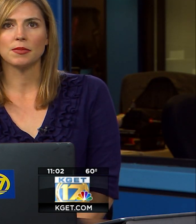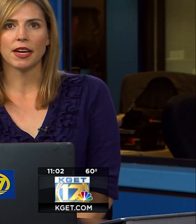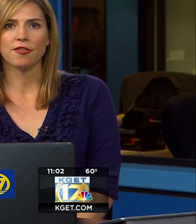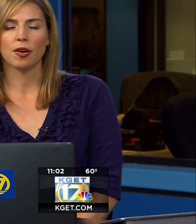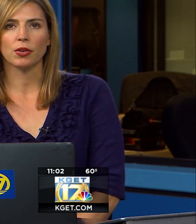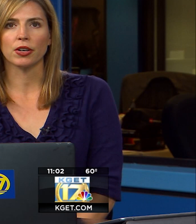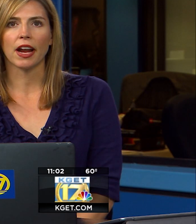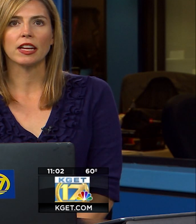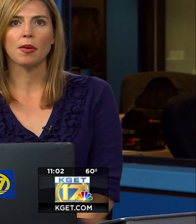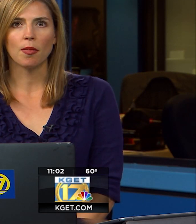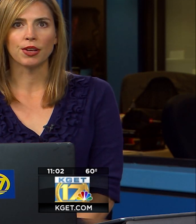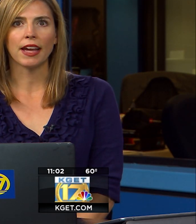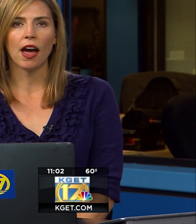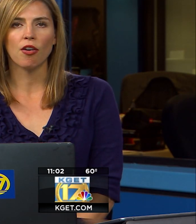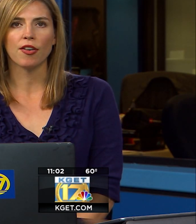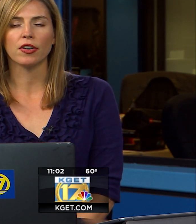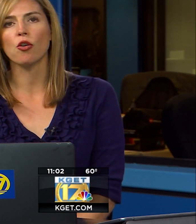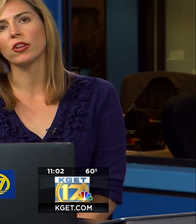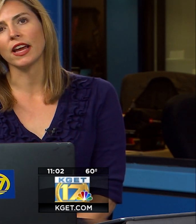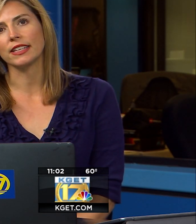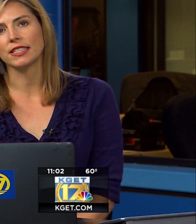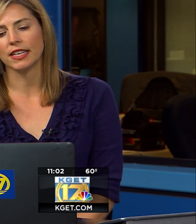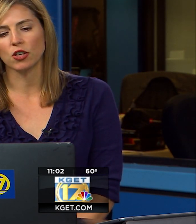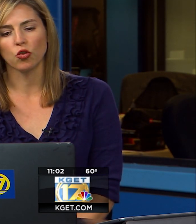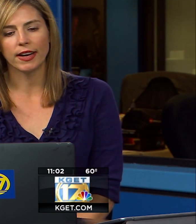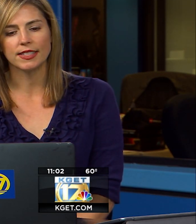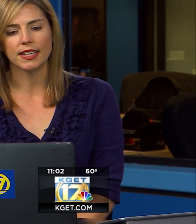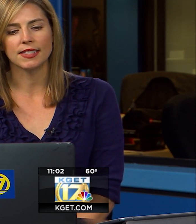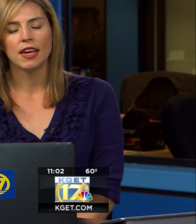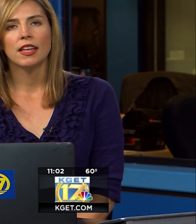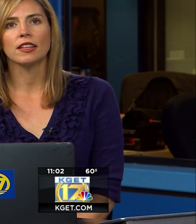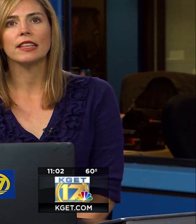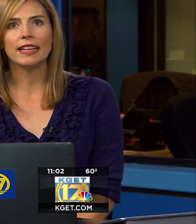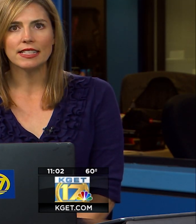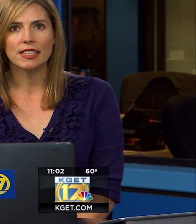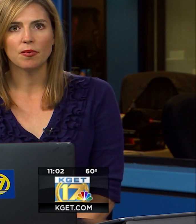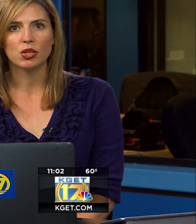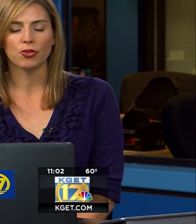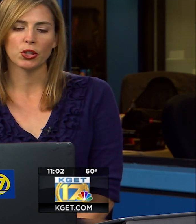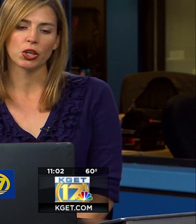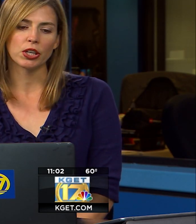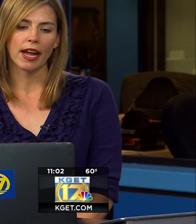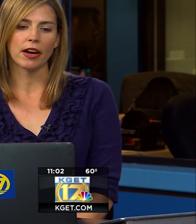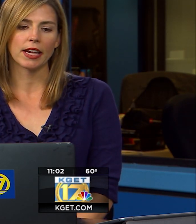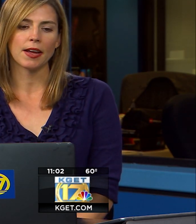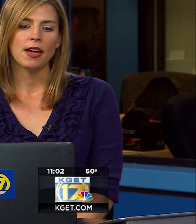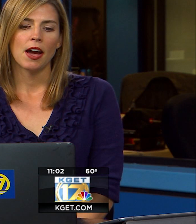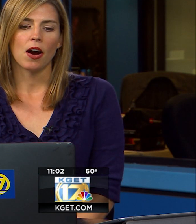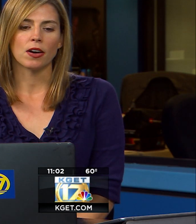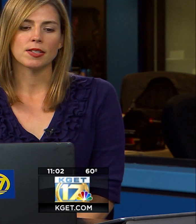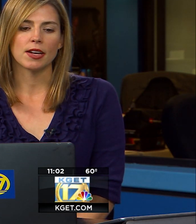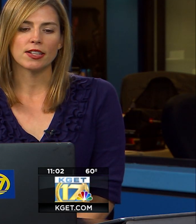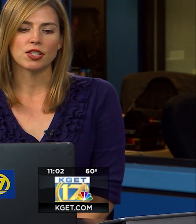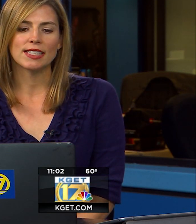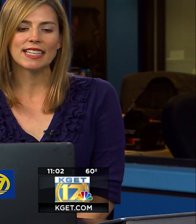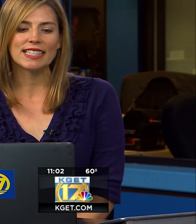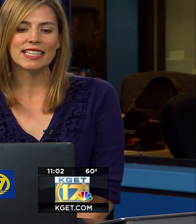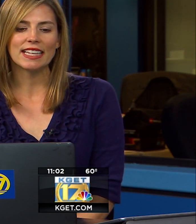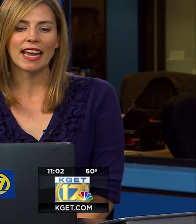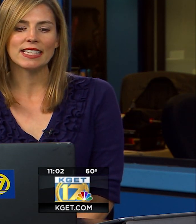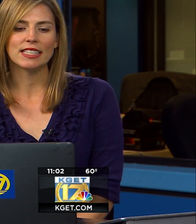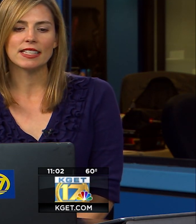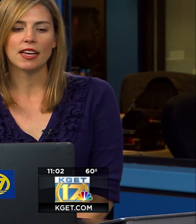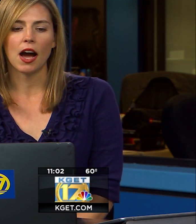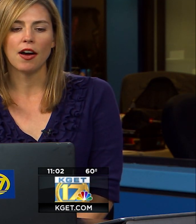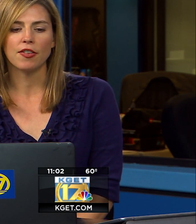latest update from Kern County Public Health on the COVID-19 crisis. The latest numbers for Kern County are such: